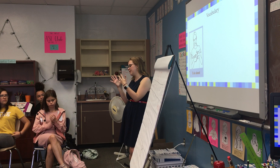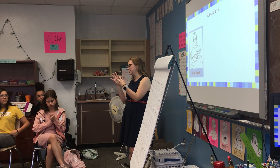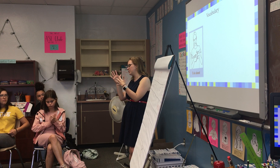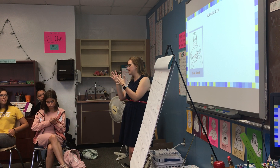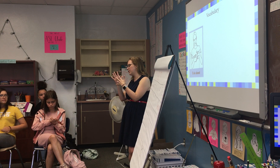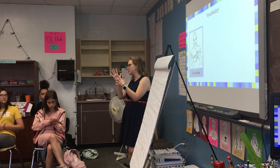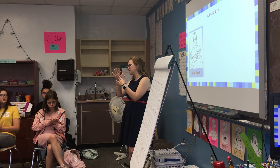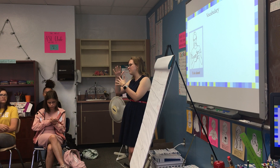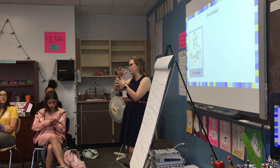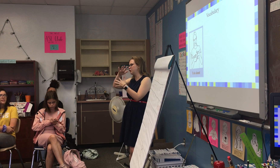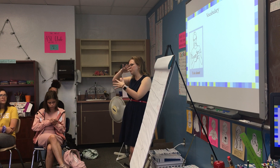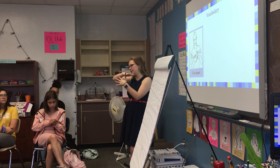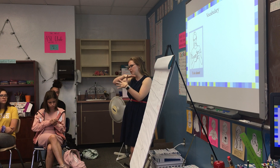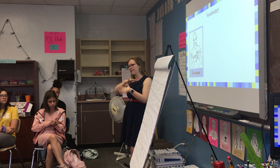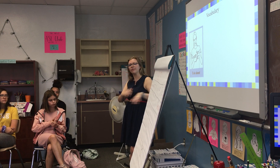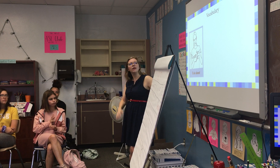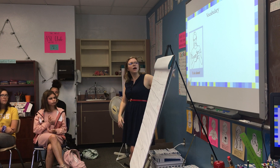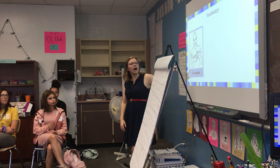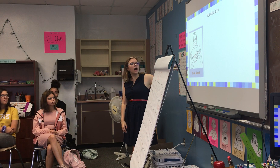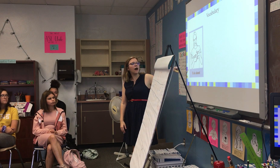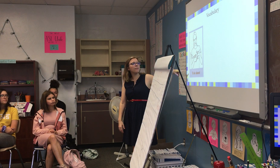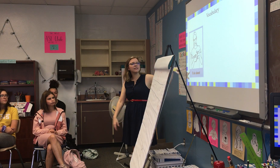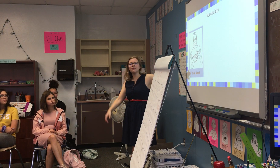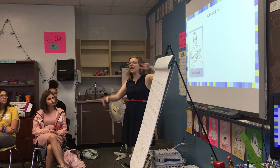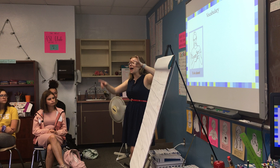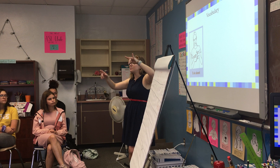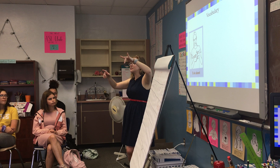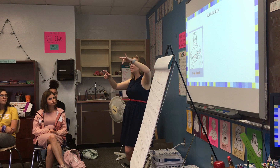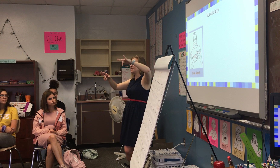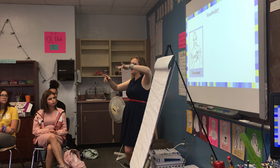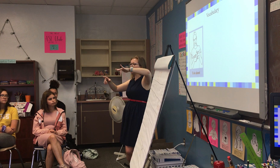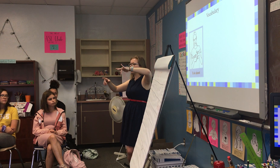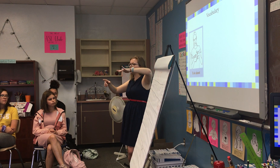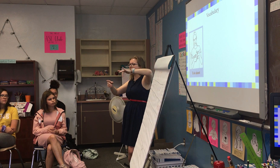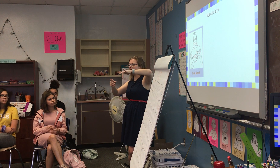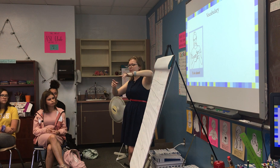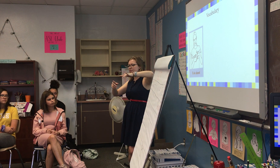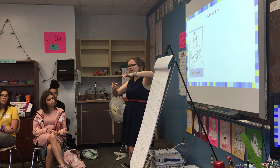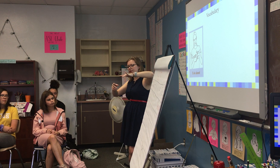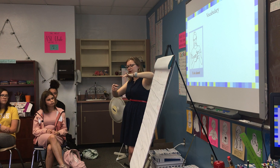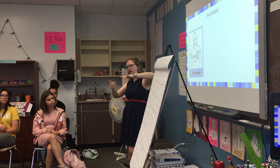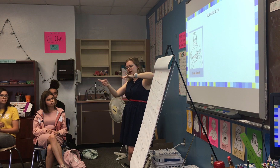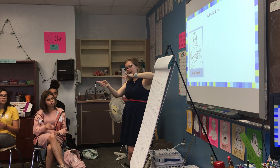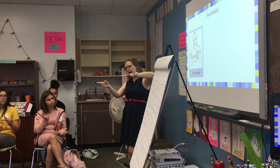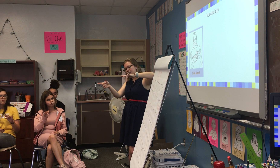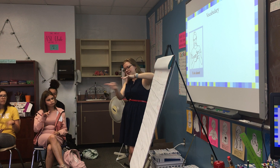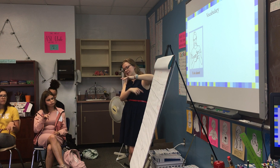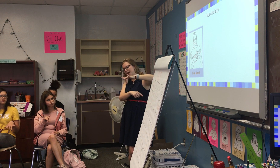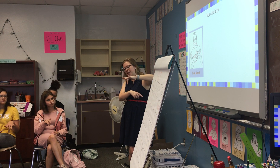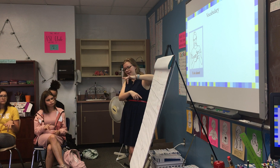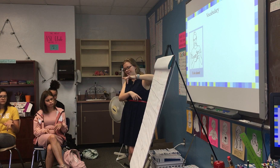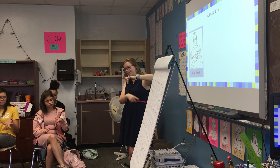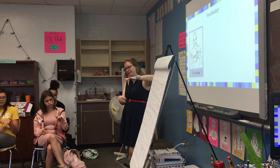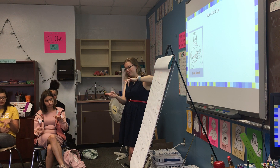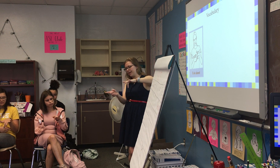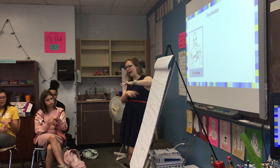So it's freshman, sophomore, junior, senior. To be absent, take your non-dominant middle finger and then smack it.